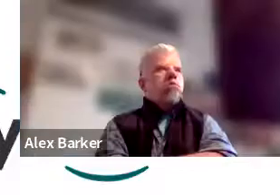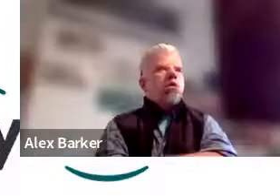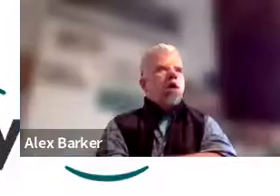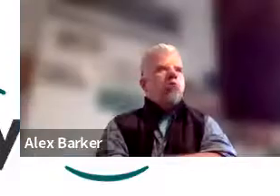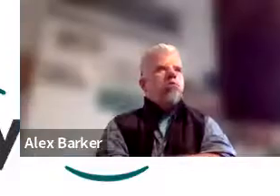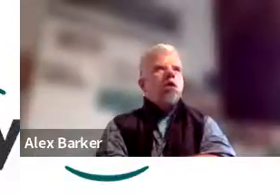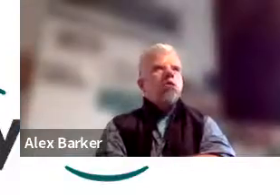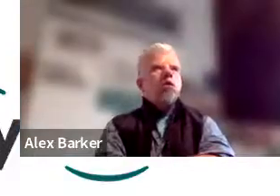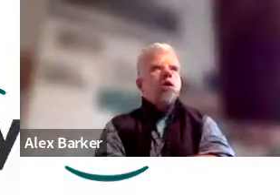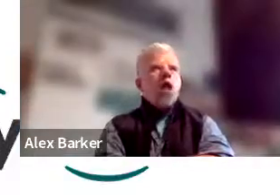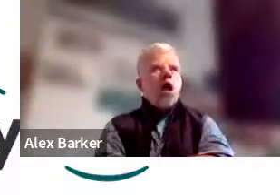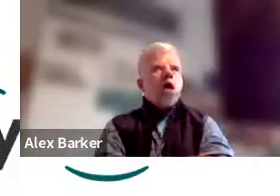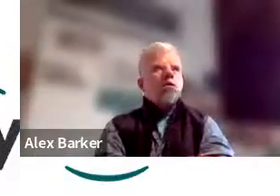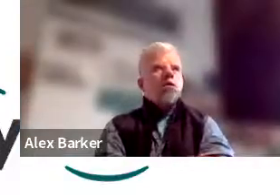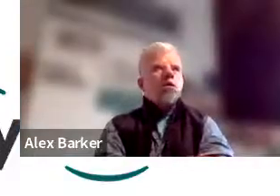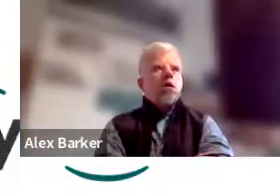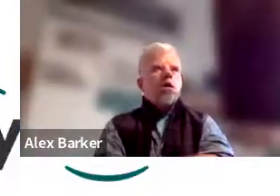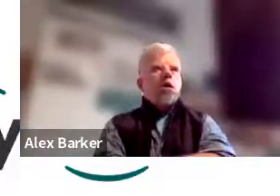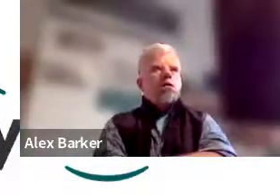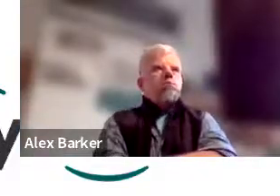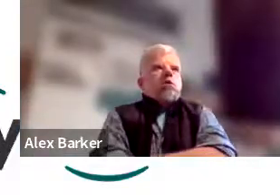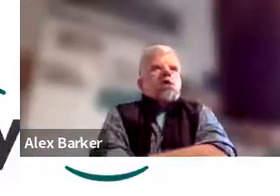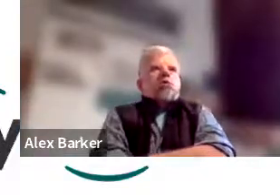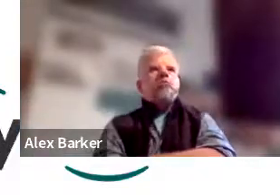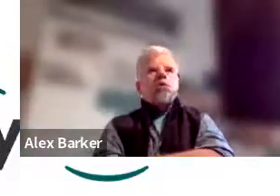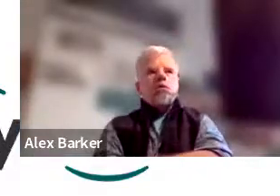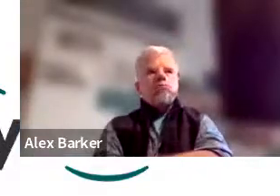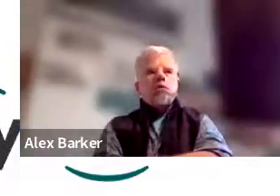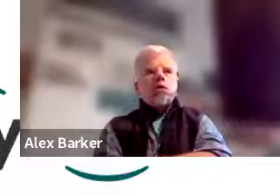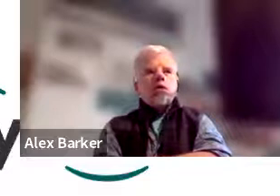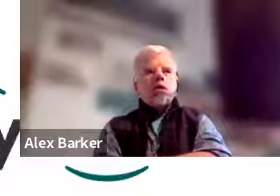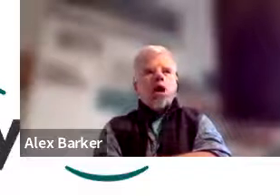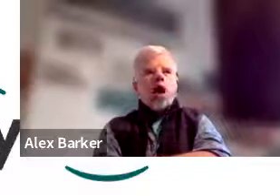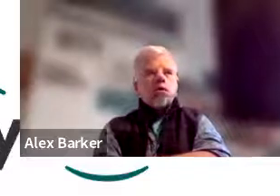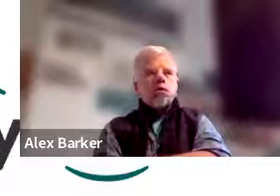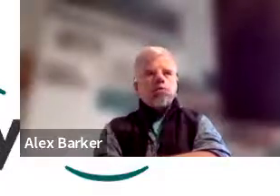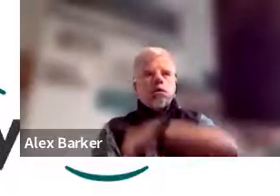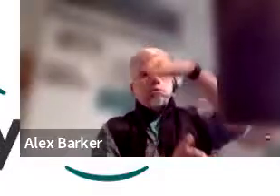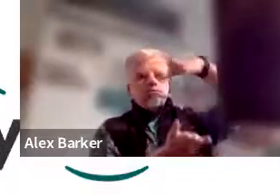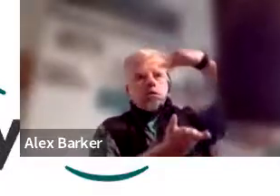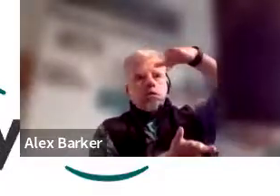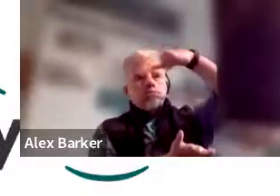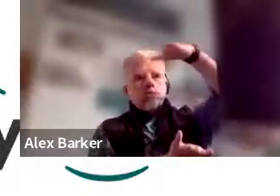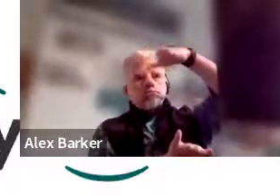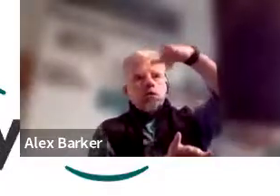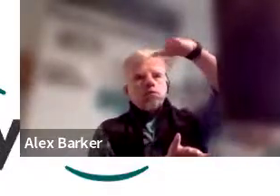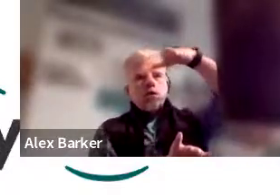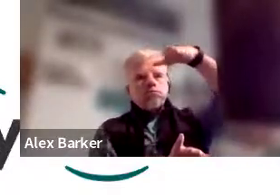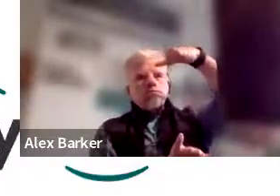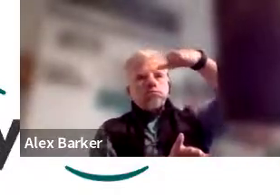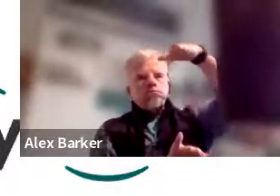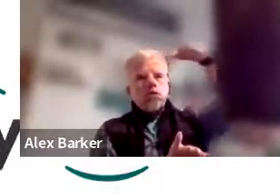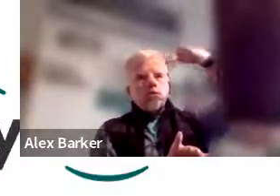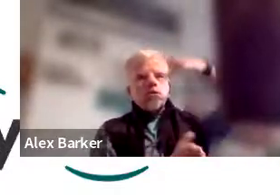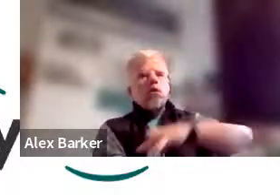But sometimes I find that things that should be simple aren't simple because